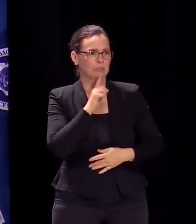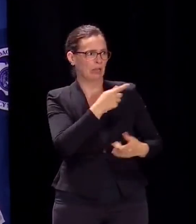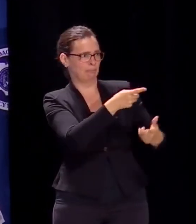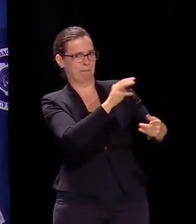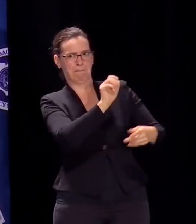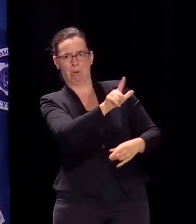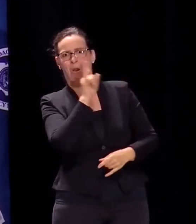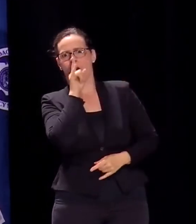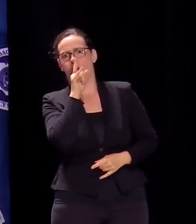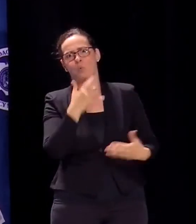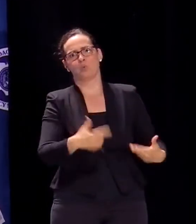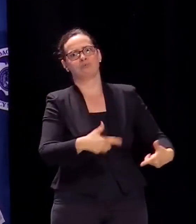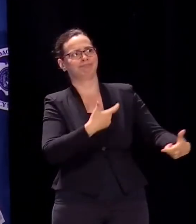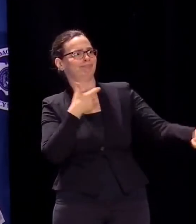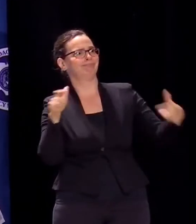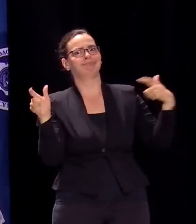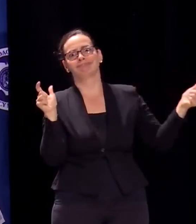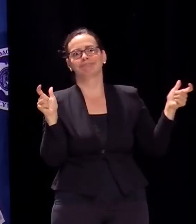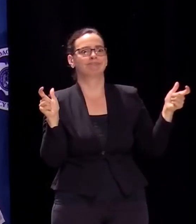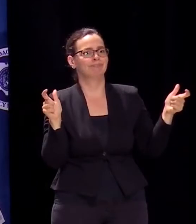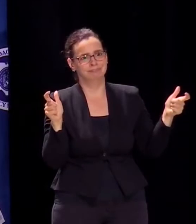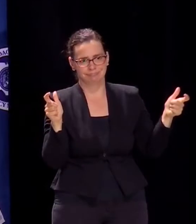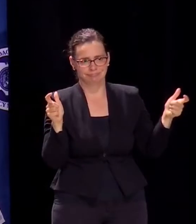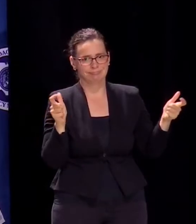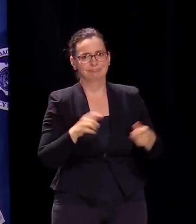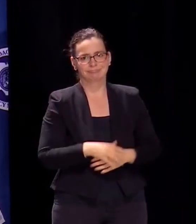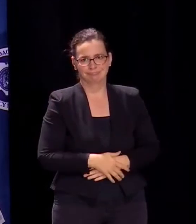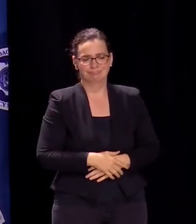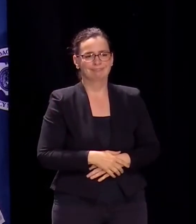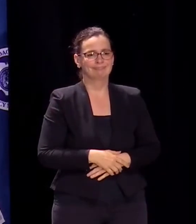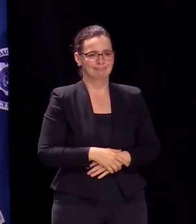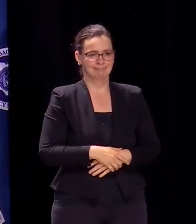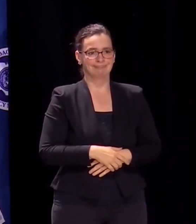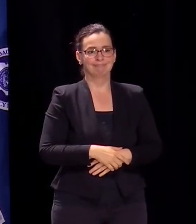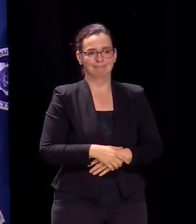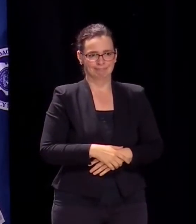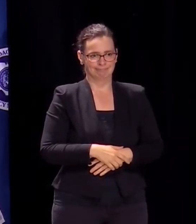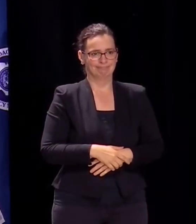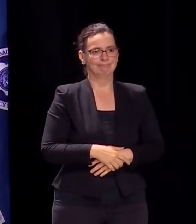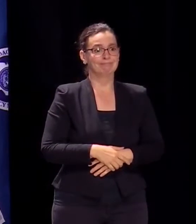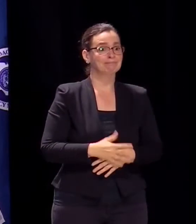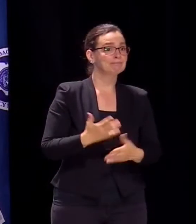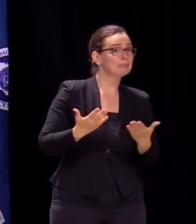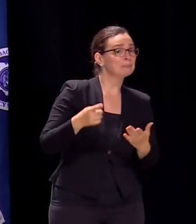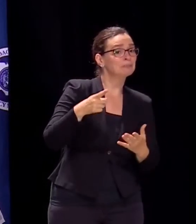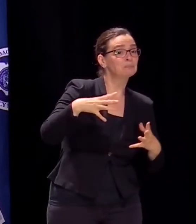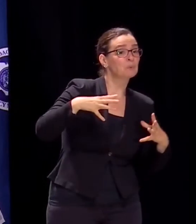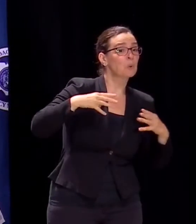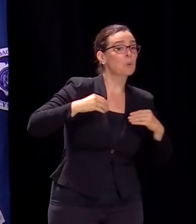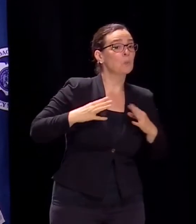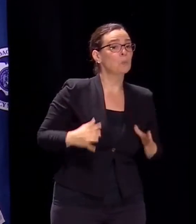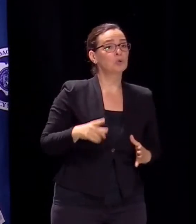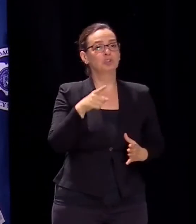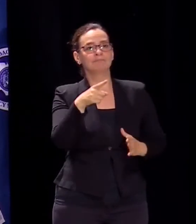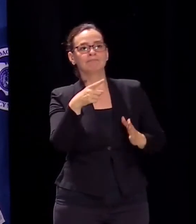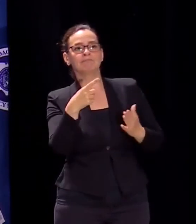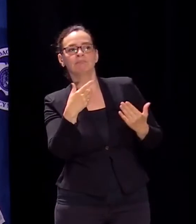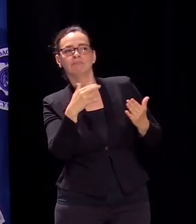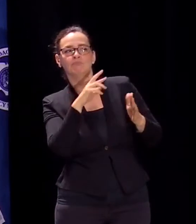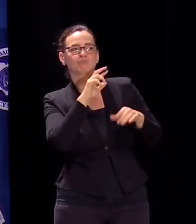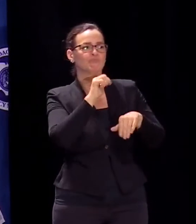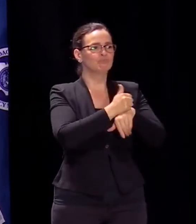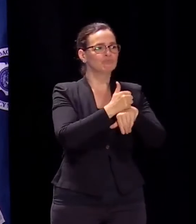And I don't know if you're making the point, but it could be an onerous regulation, but that's a business decision